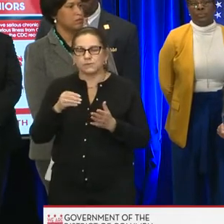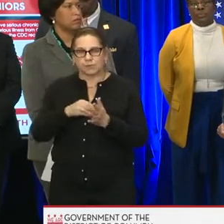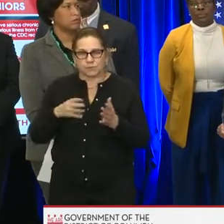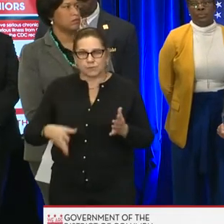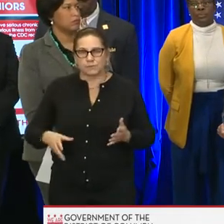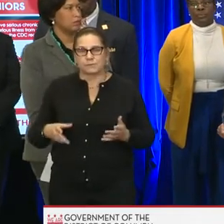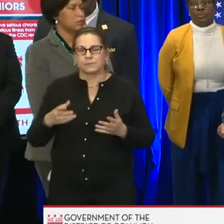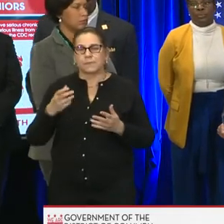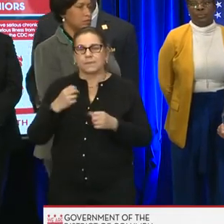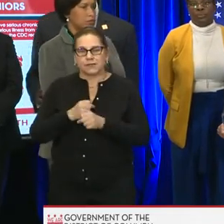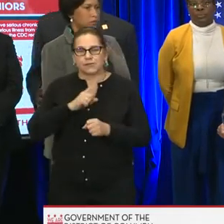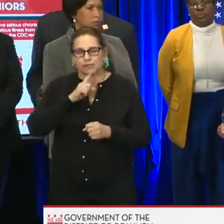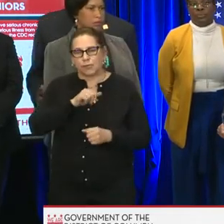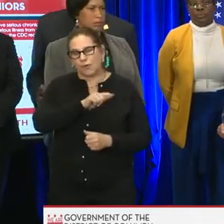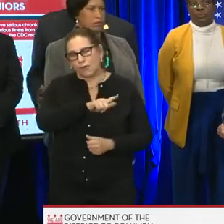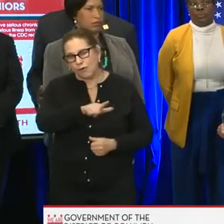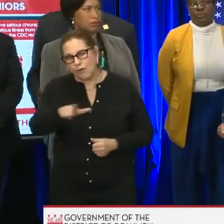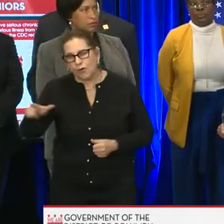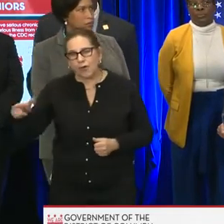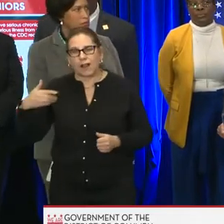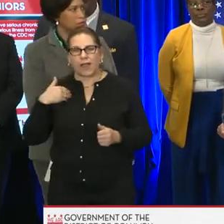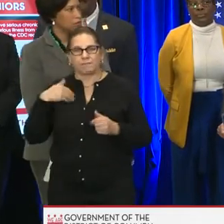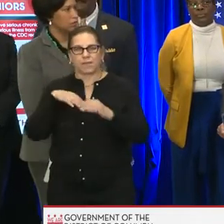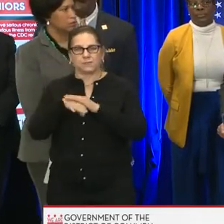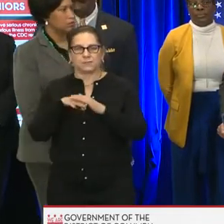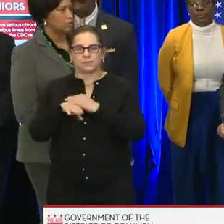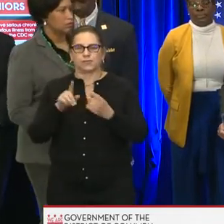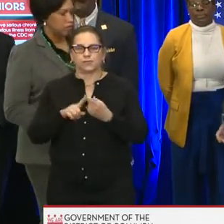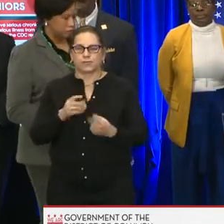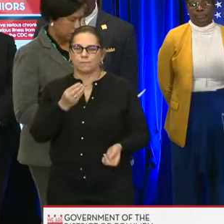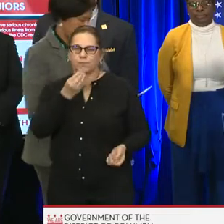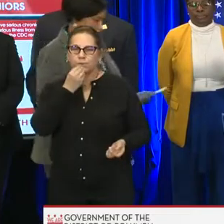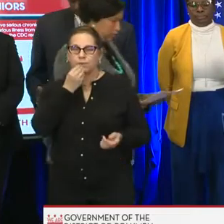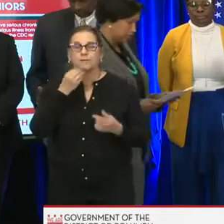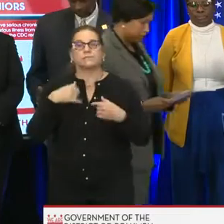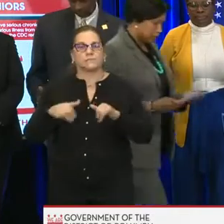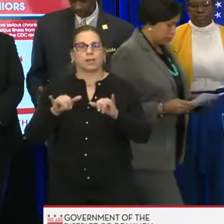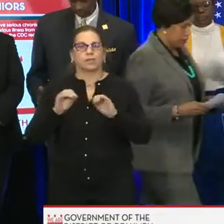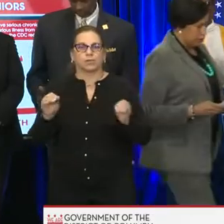need access to meals while we're out of school. Thank you.